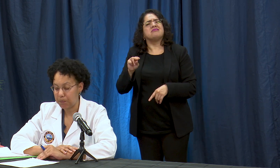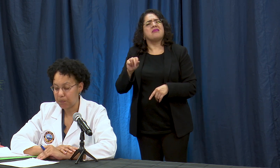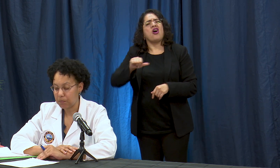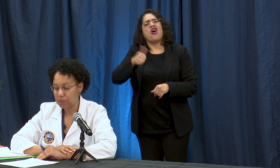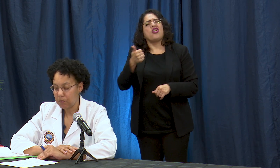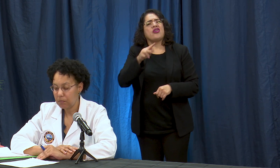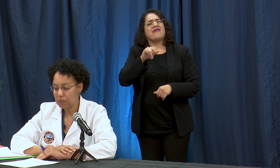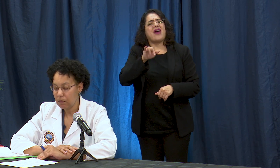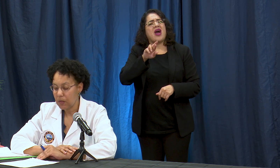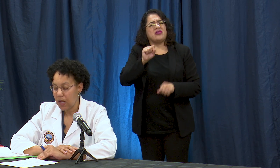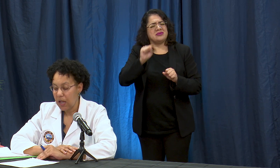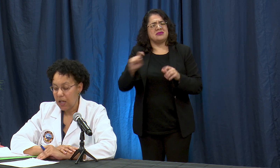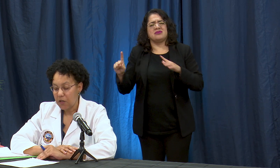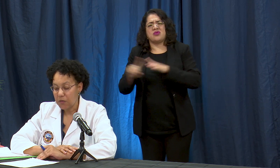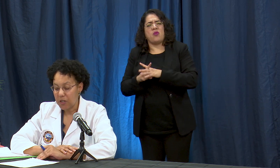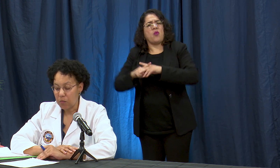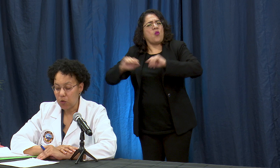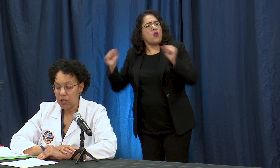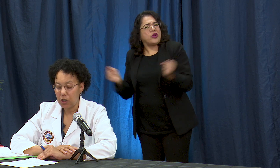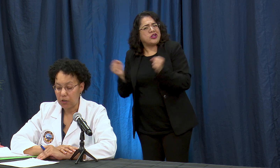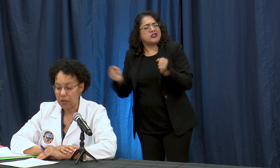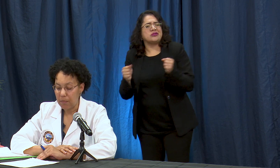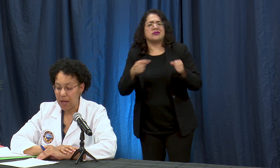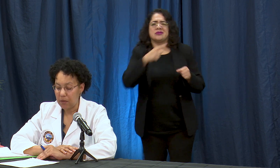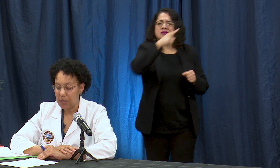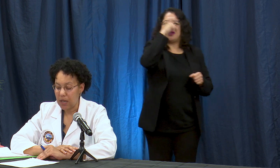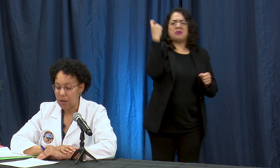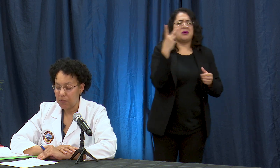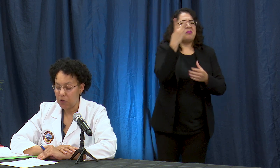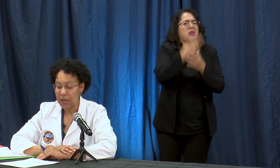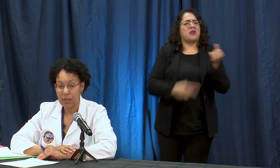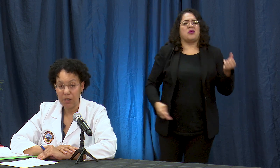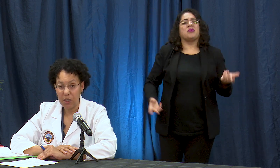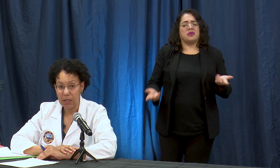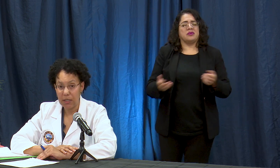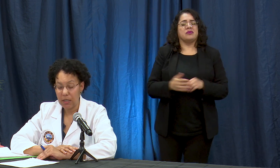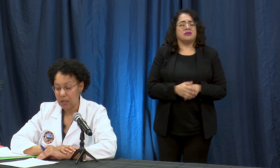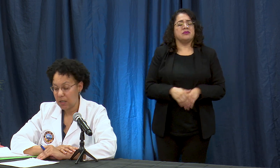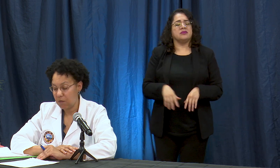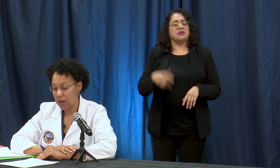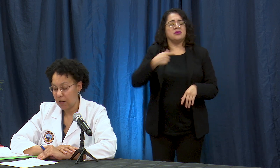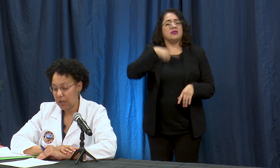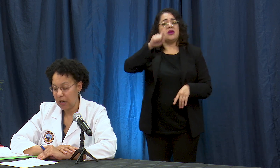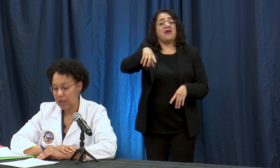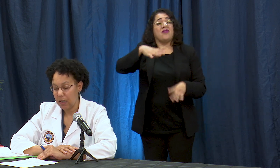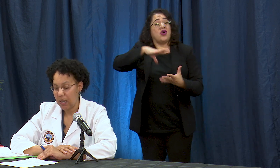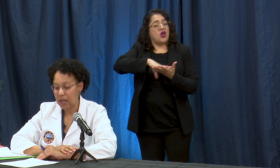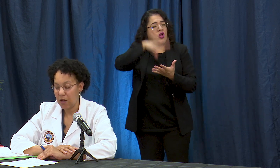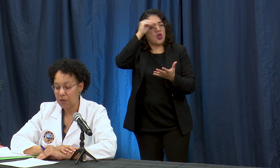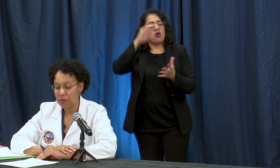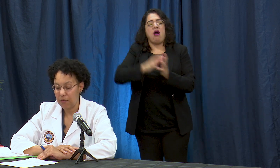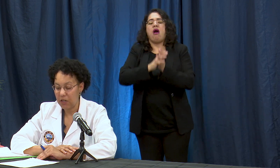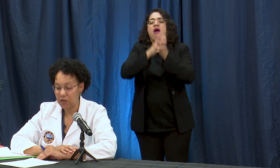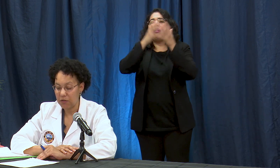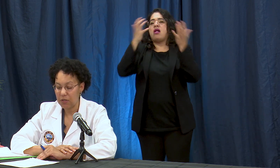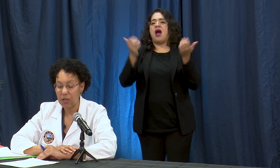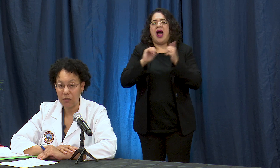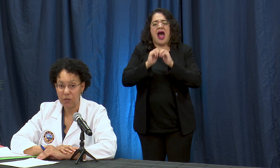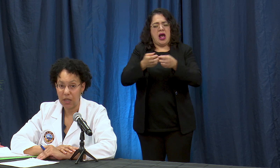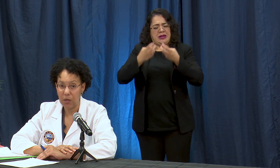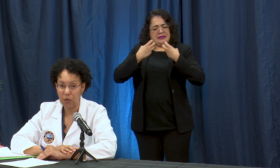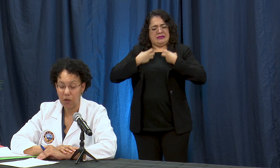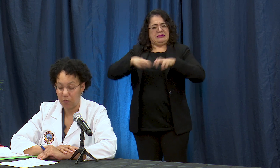months. There's much more to learn about the transmission, severity, and other